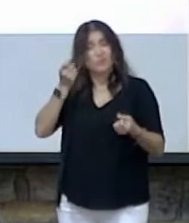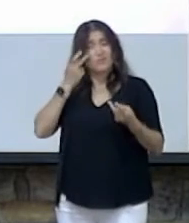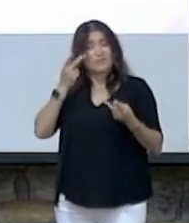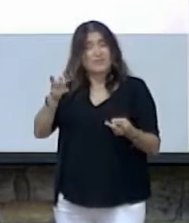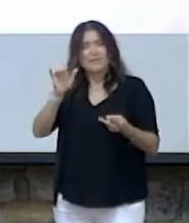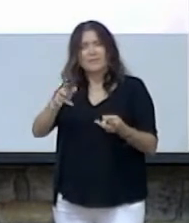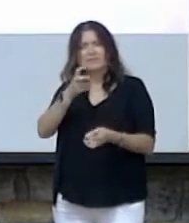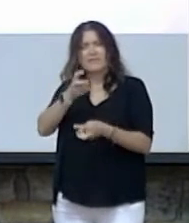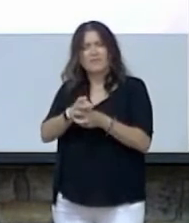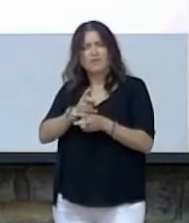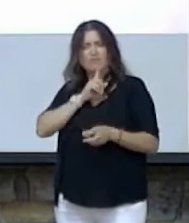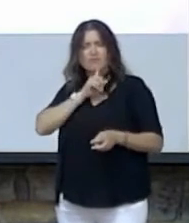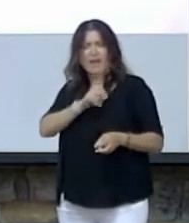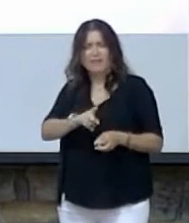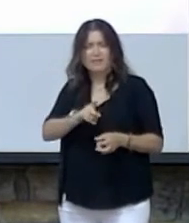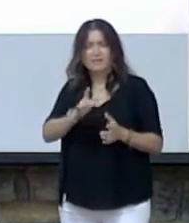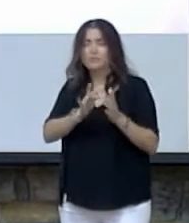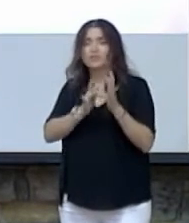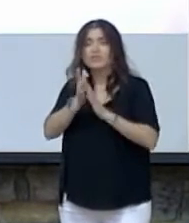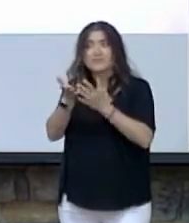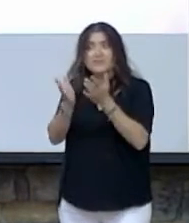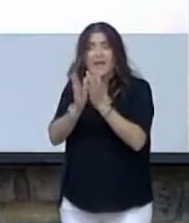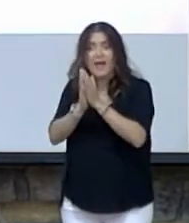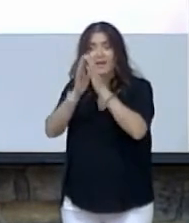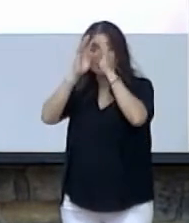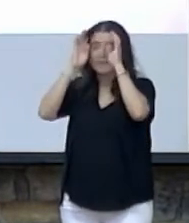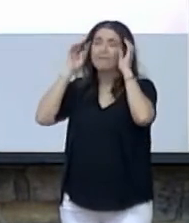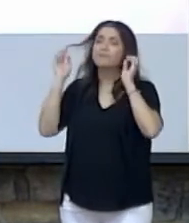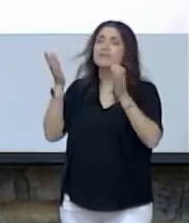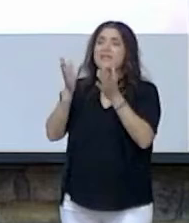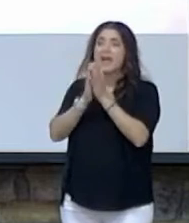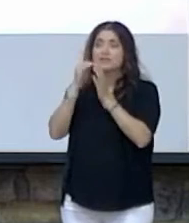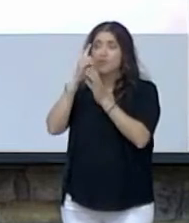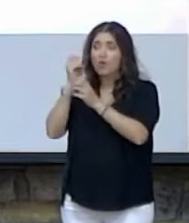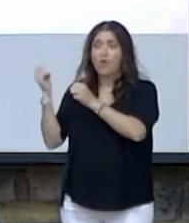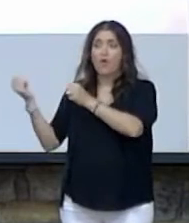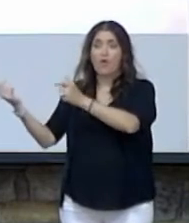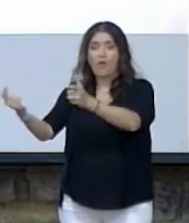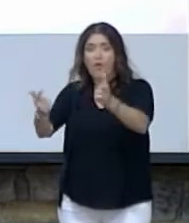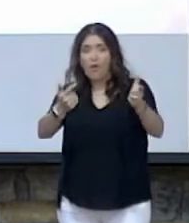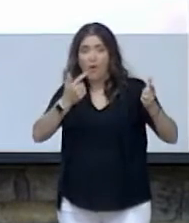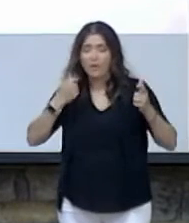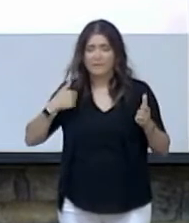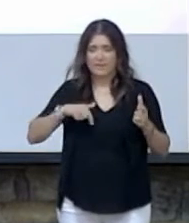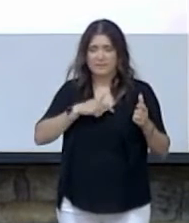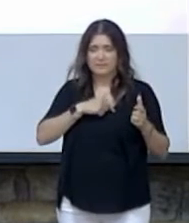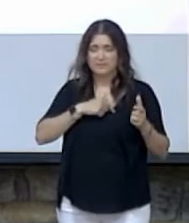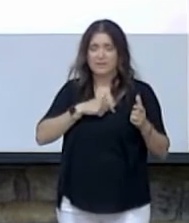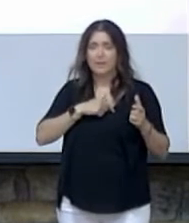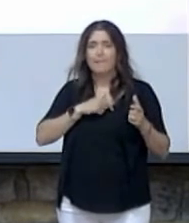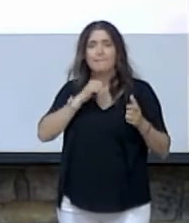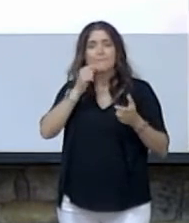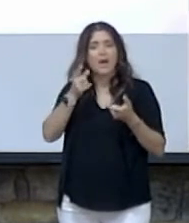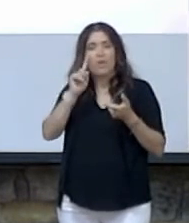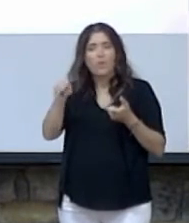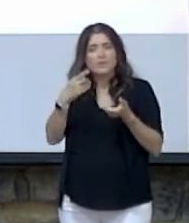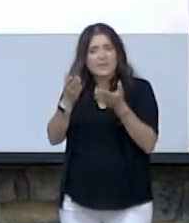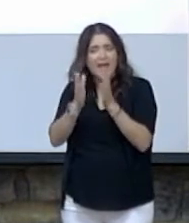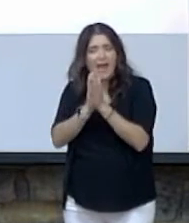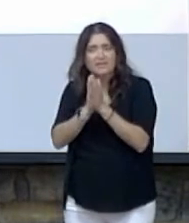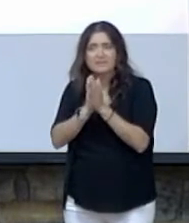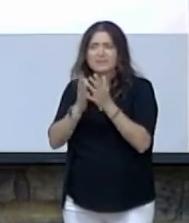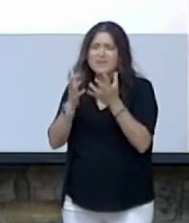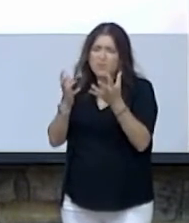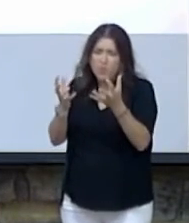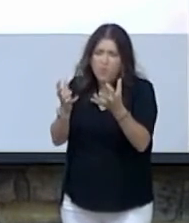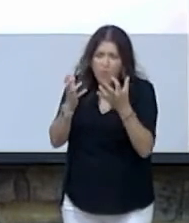reality that what Jesus asked for is he asked for all of us. But again, he doesn't just ask that of us. He wants